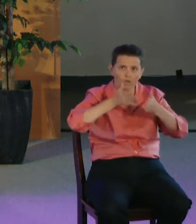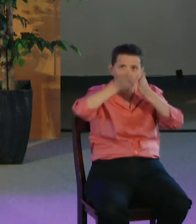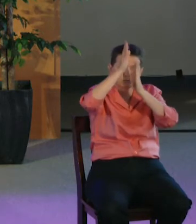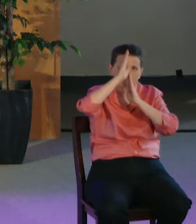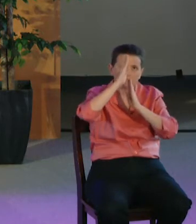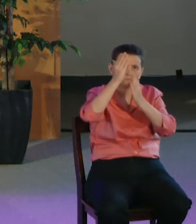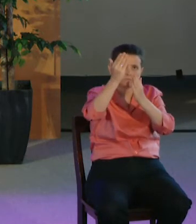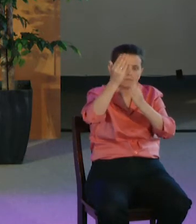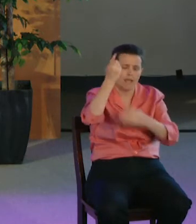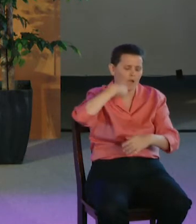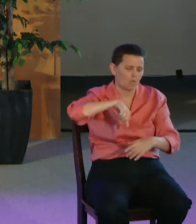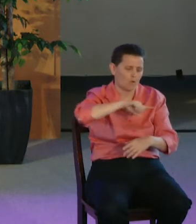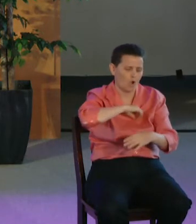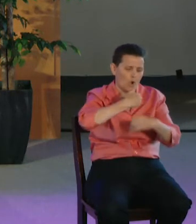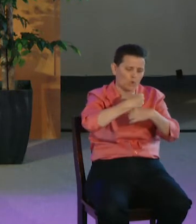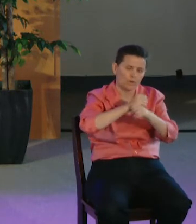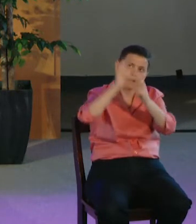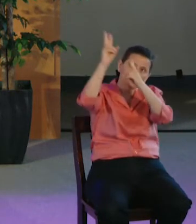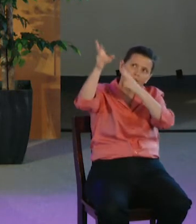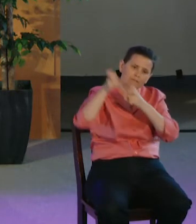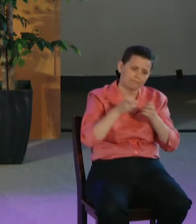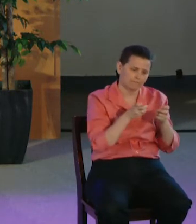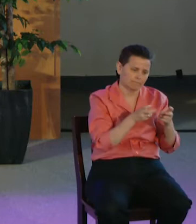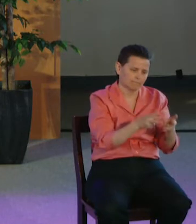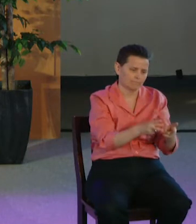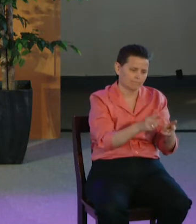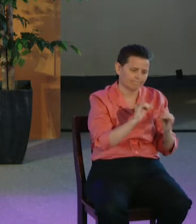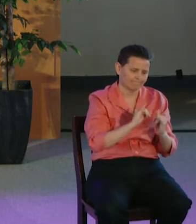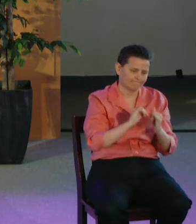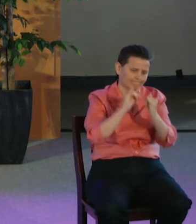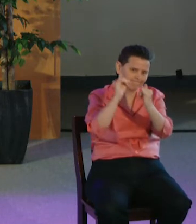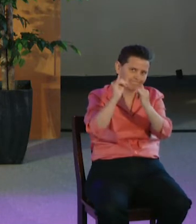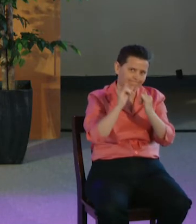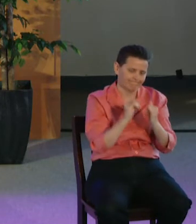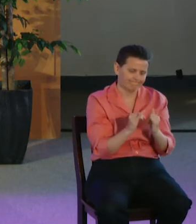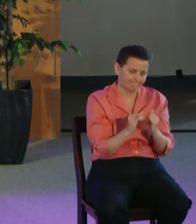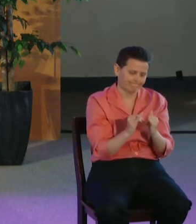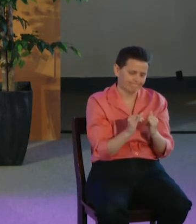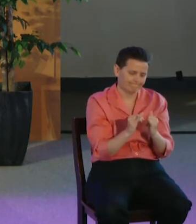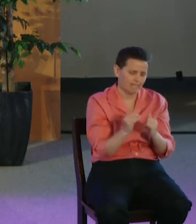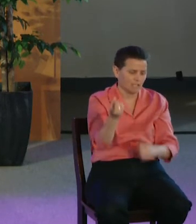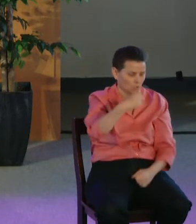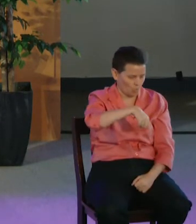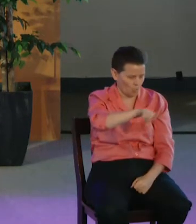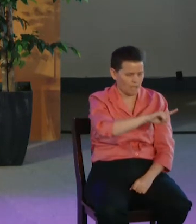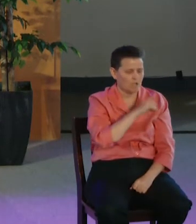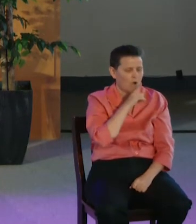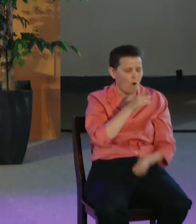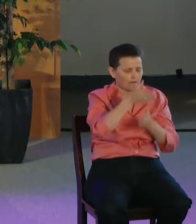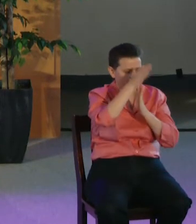are created in the image and likeness of that divine. And so we too are divine beings.